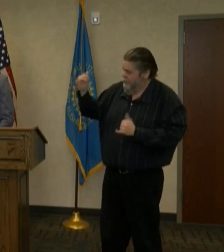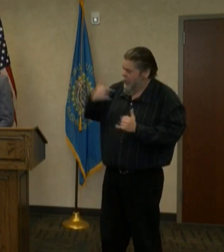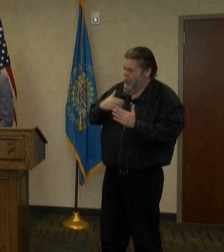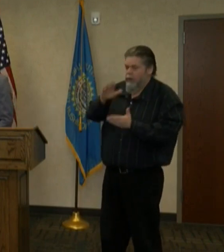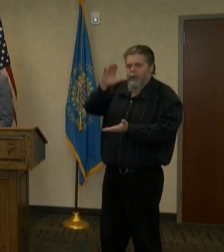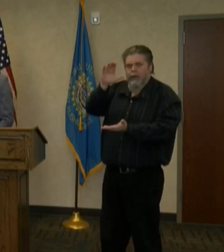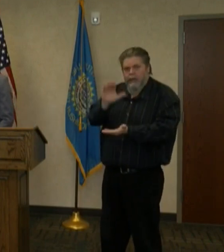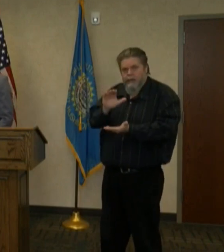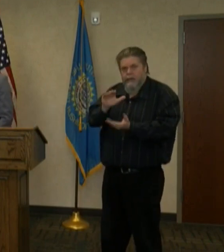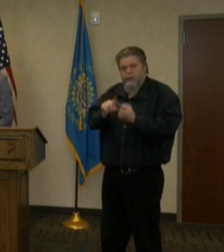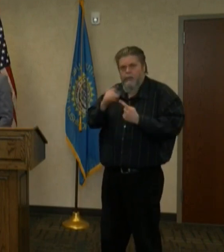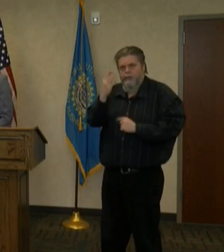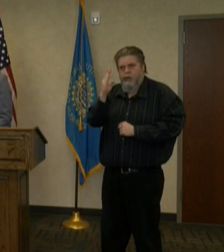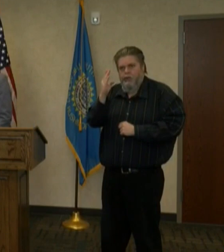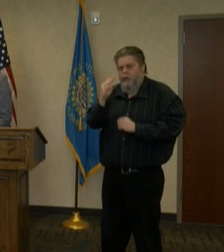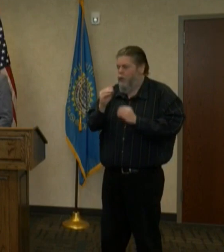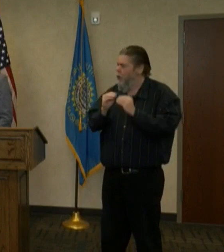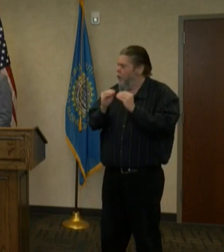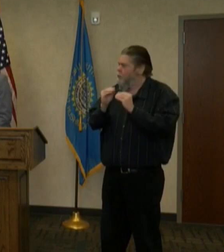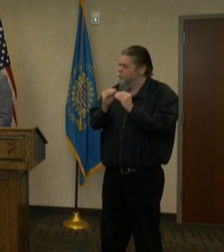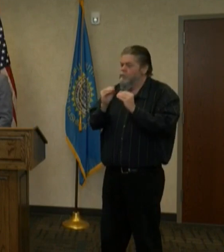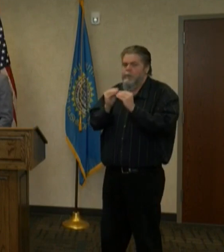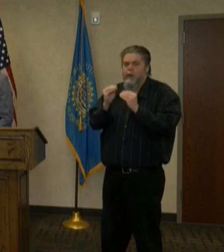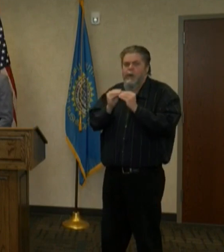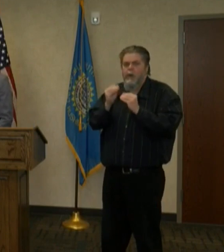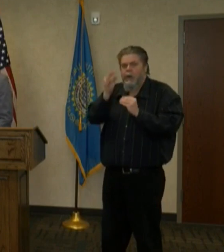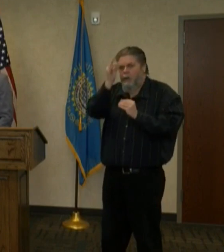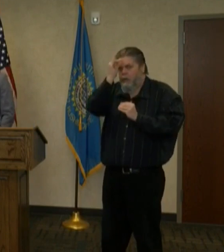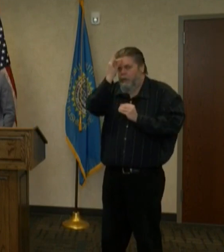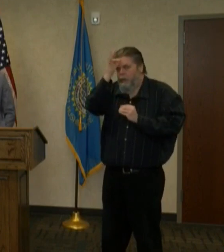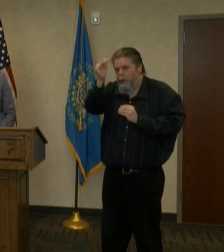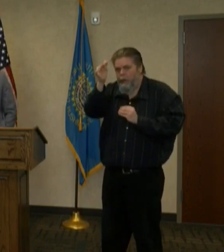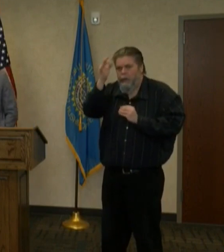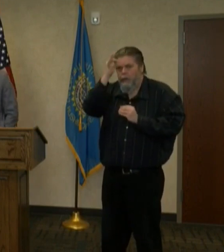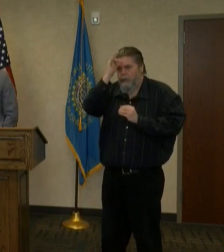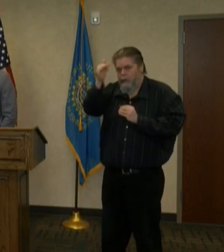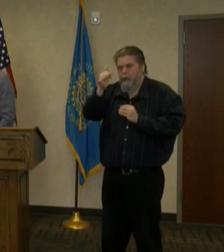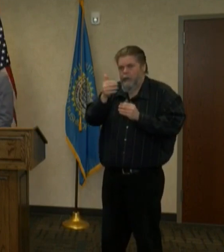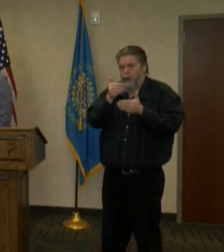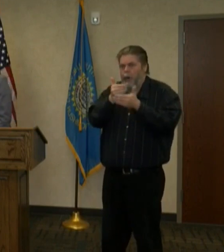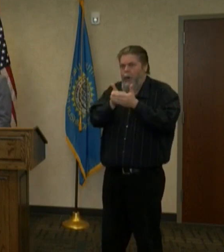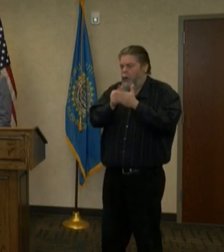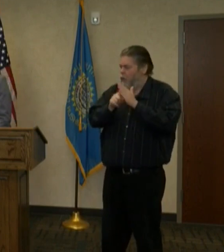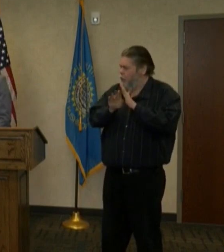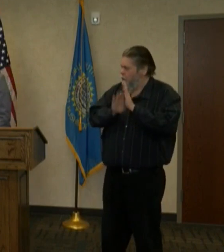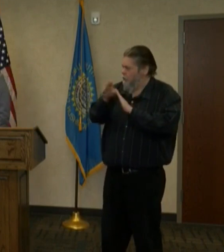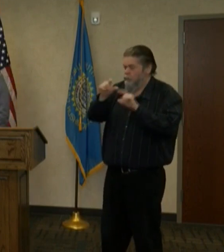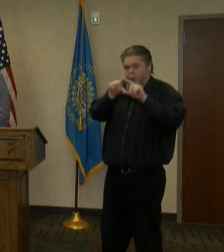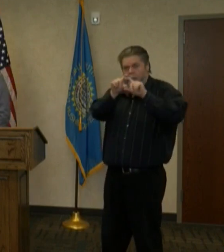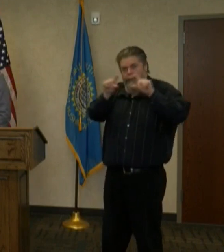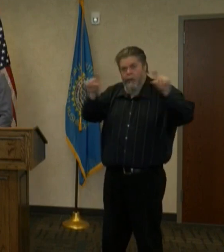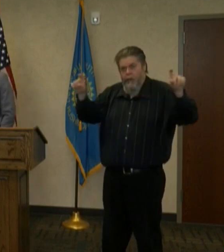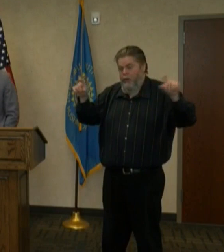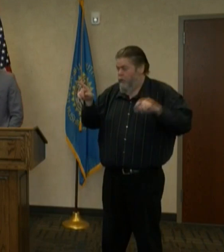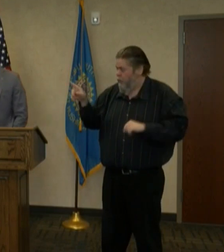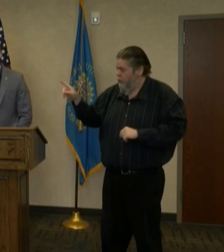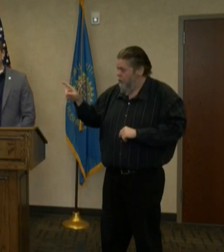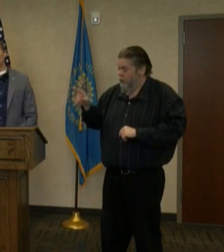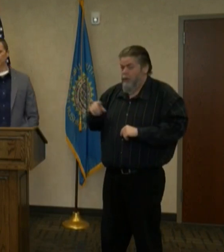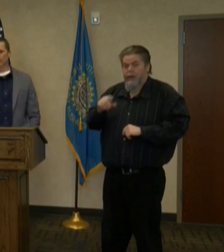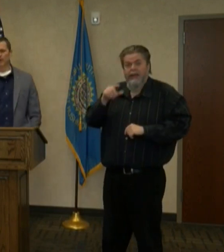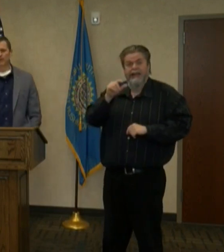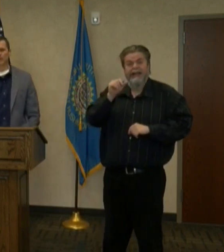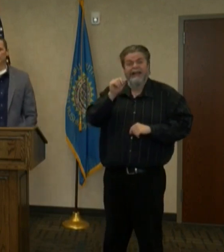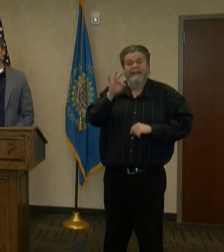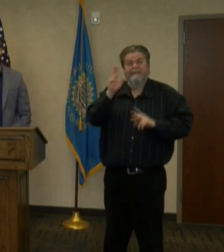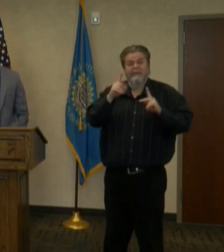in a safe zone here if nothing changes, if we just continue, if we keep on keeping on. The problem is when you say, well,